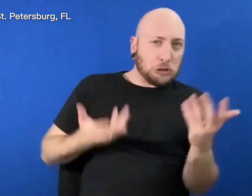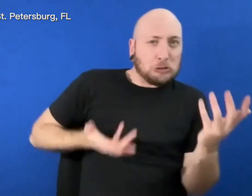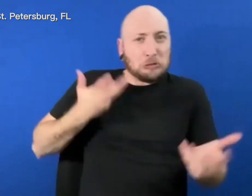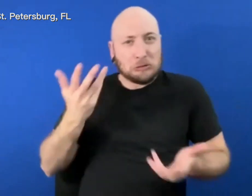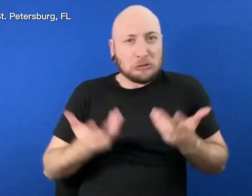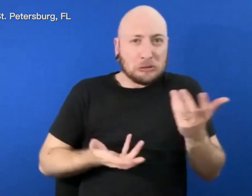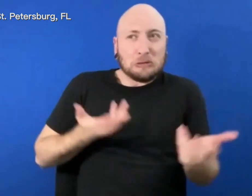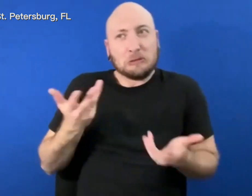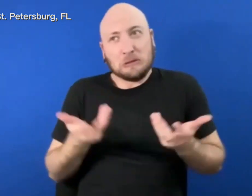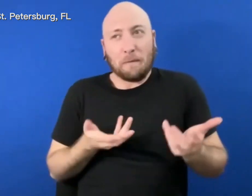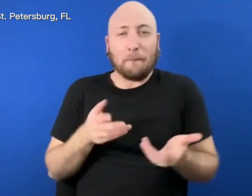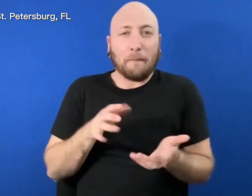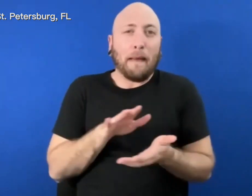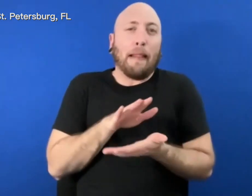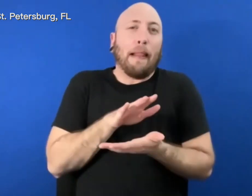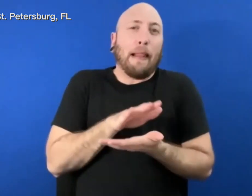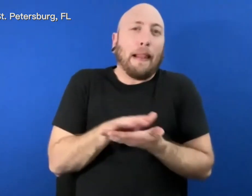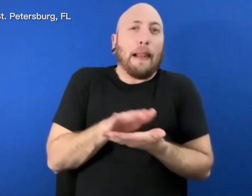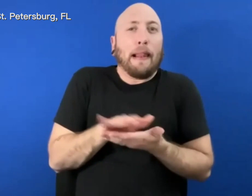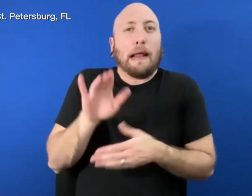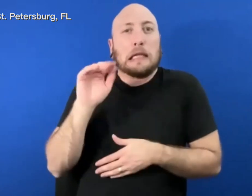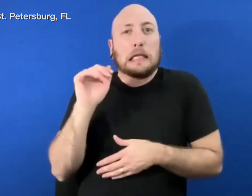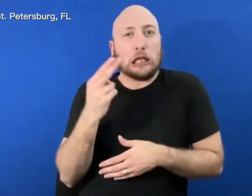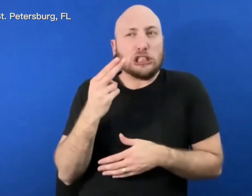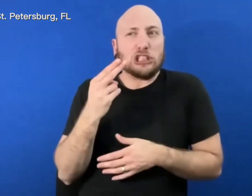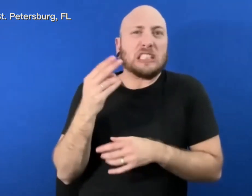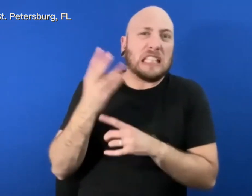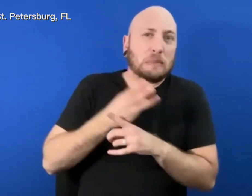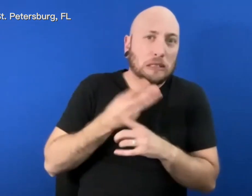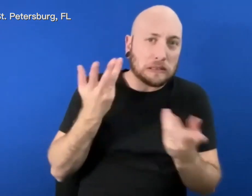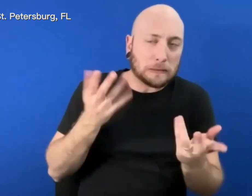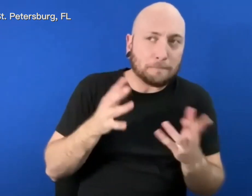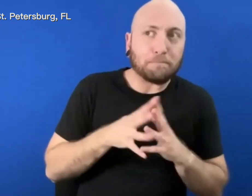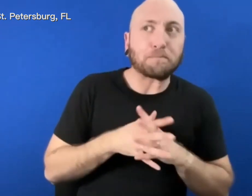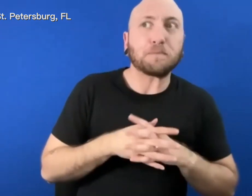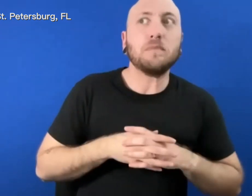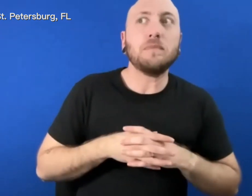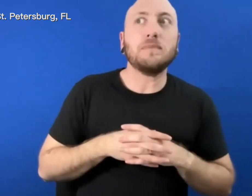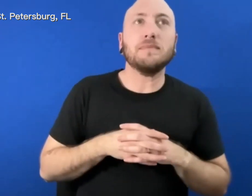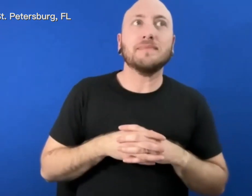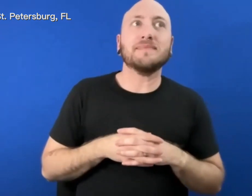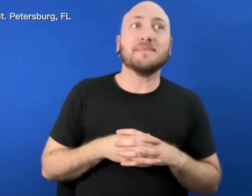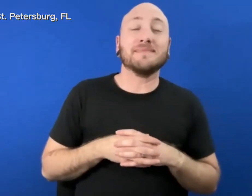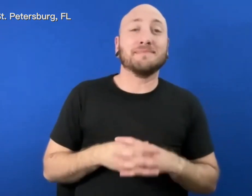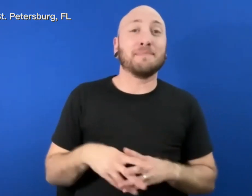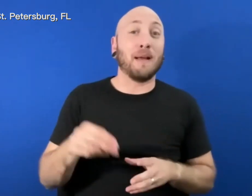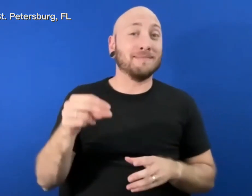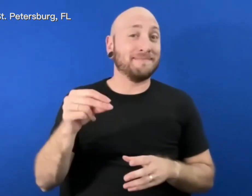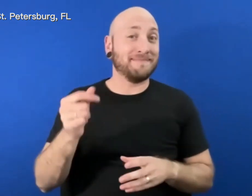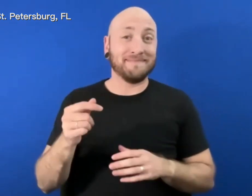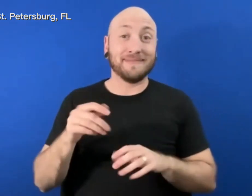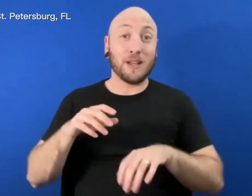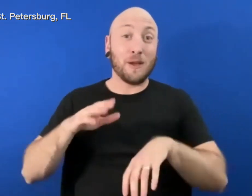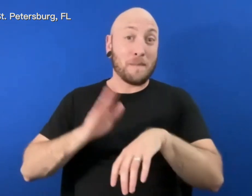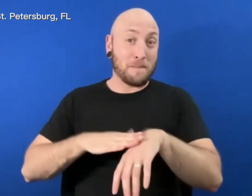off of substances for the 6 months. And I remember as soon as I got off probation, you know, it didn't